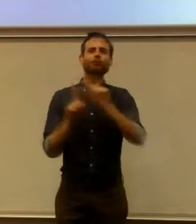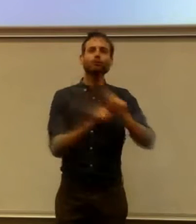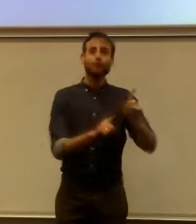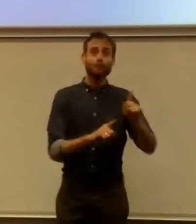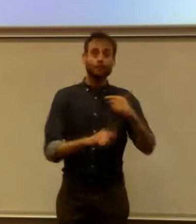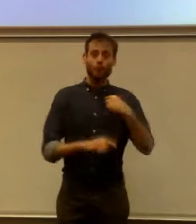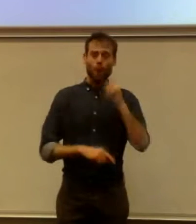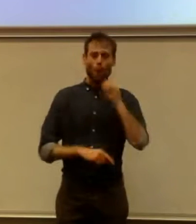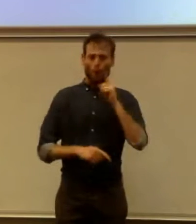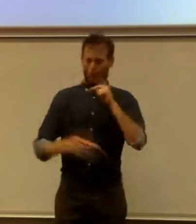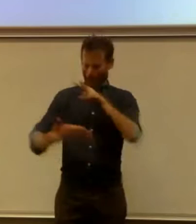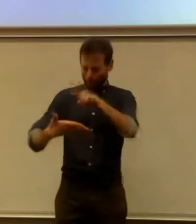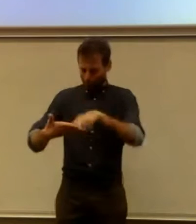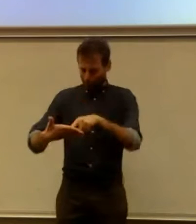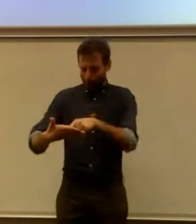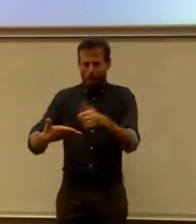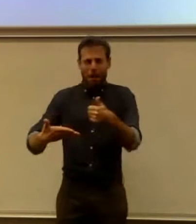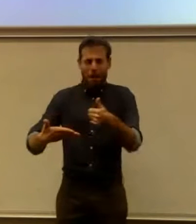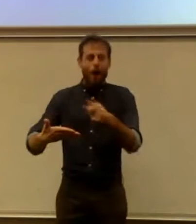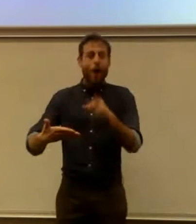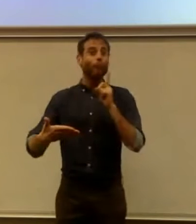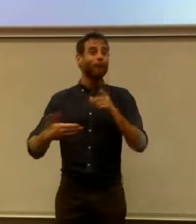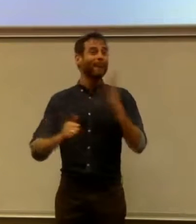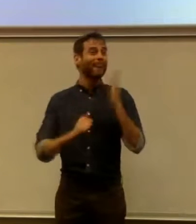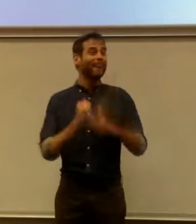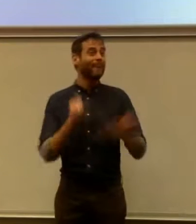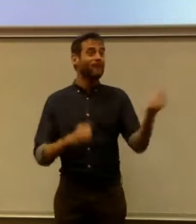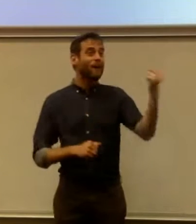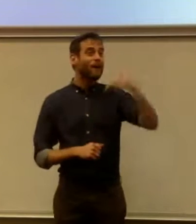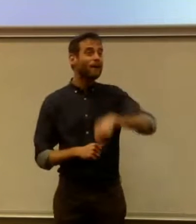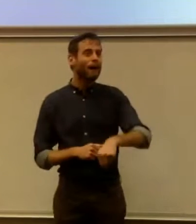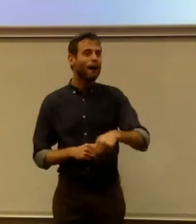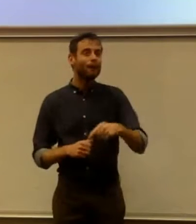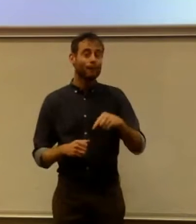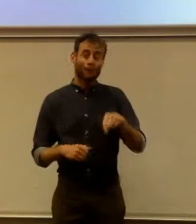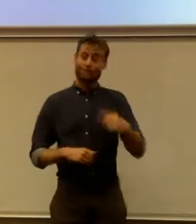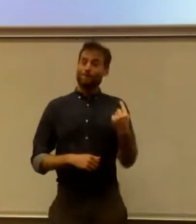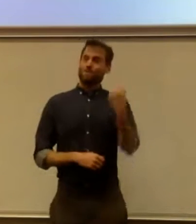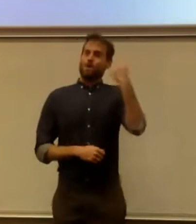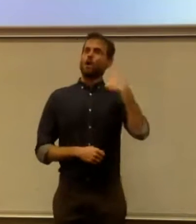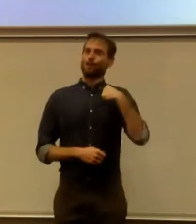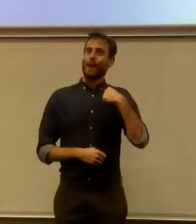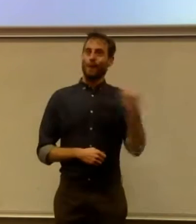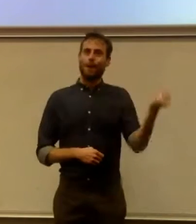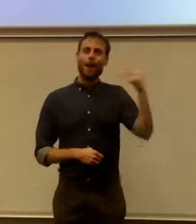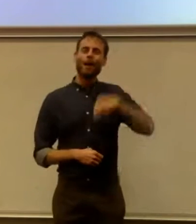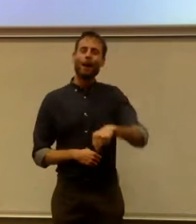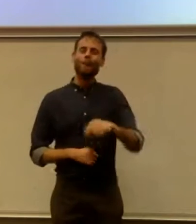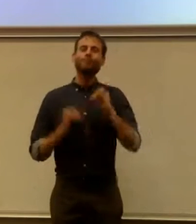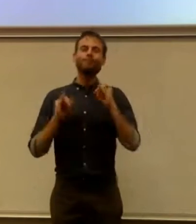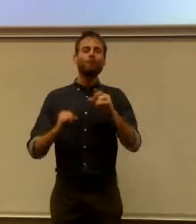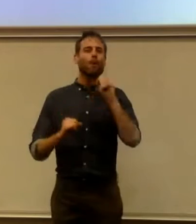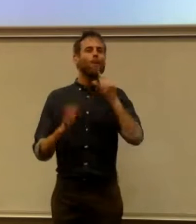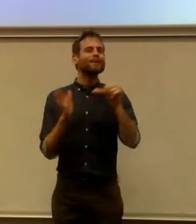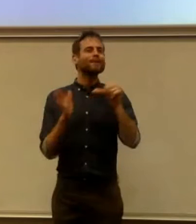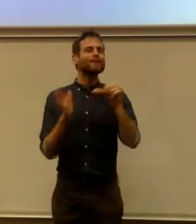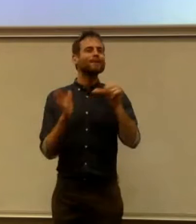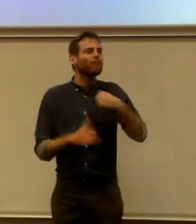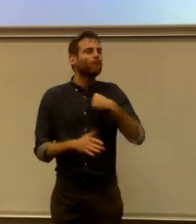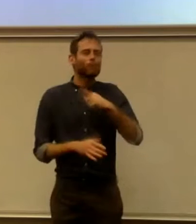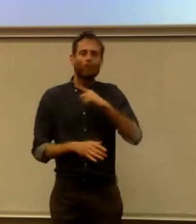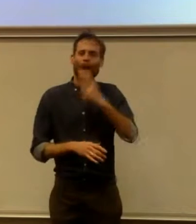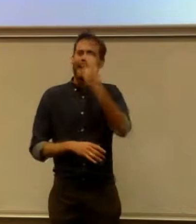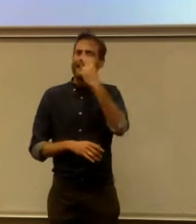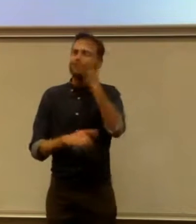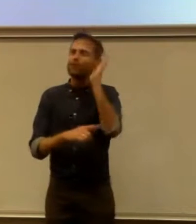my first Ed Sign lecture, largely because I have domestic responsibilities that make it difficult to do anything in the evening. So I'm